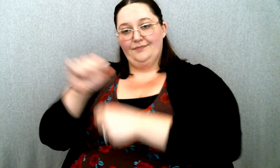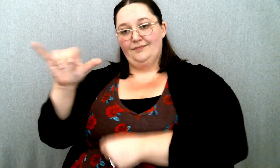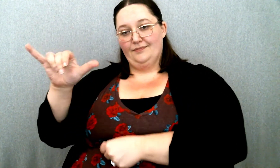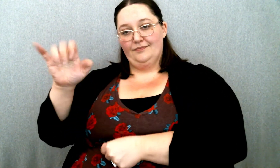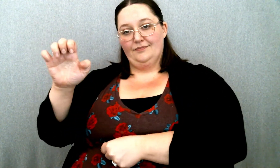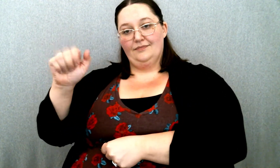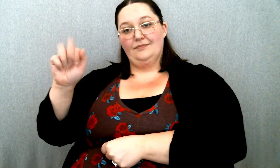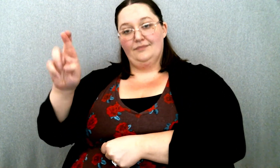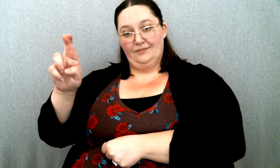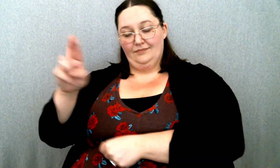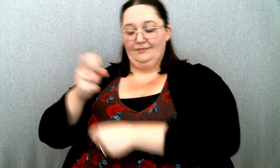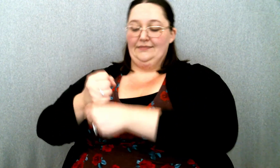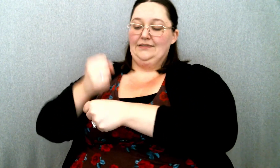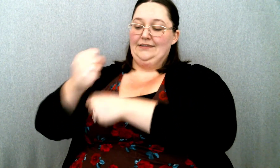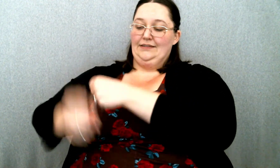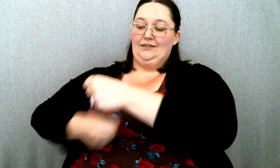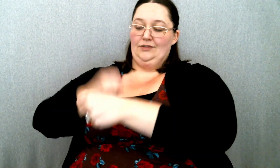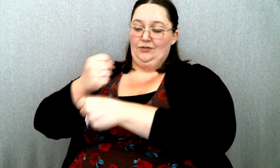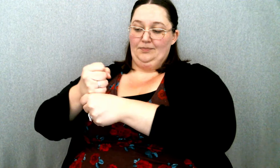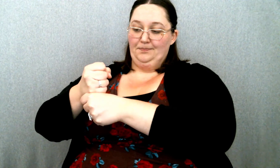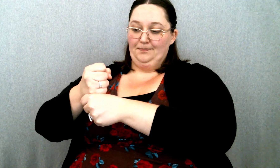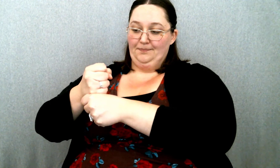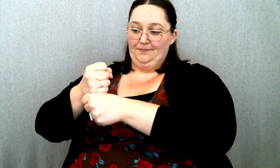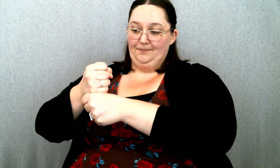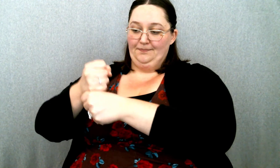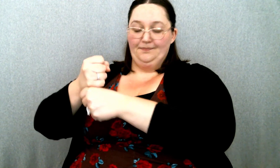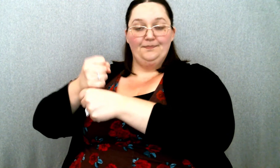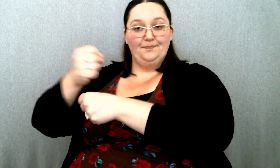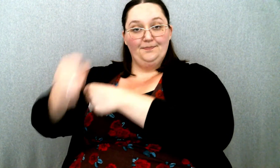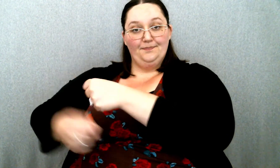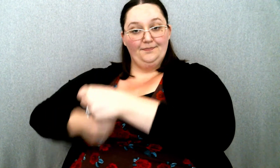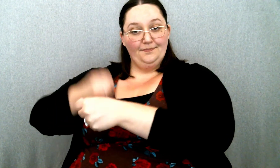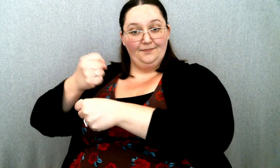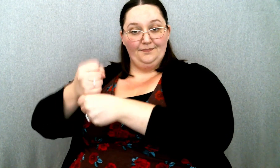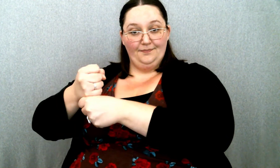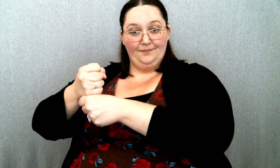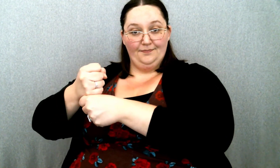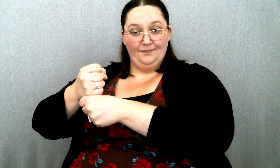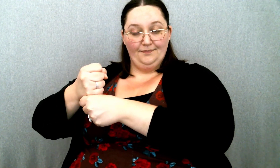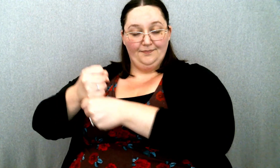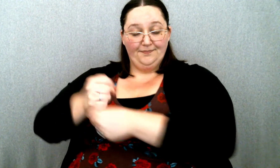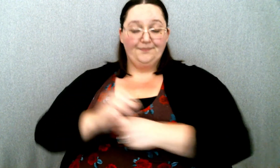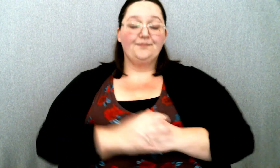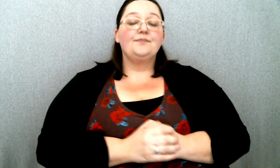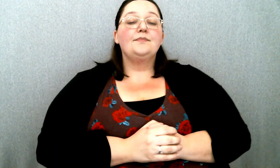Year. 2 S's, dominant circles forward around your non-dominant.